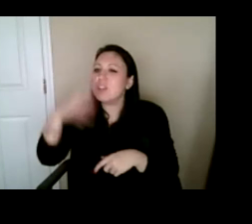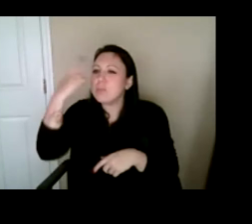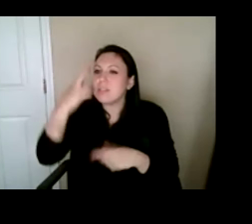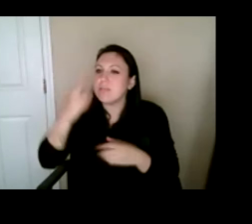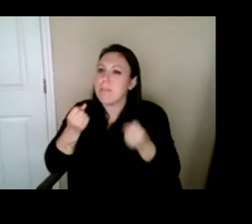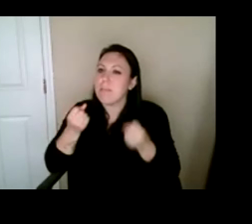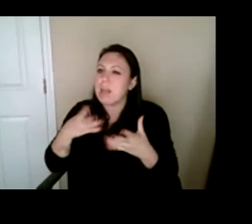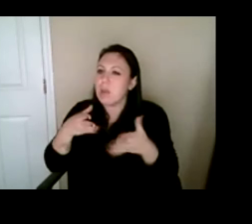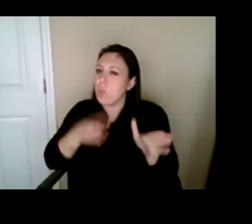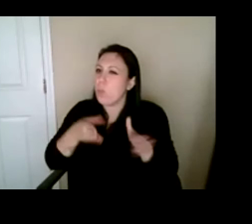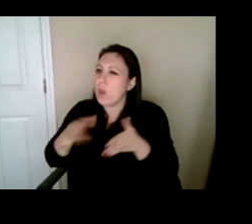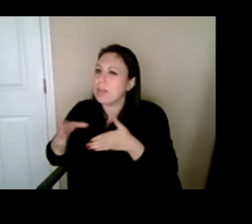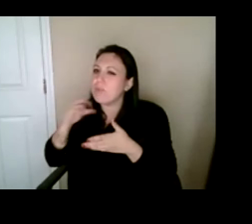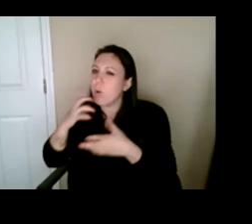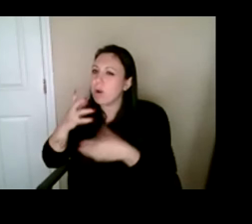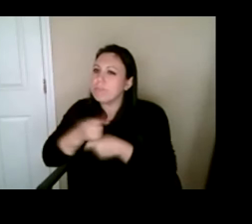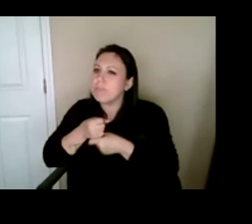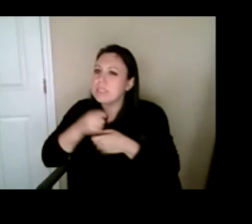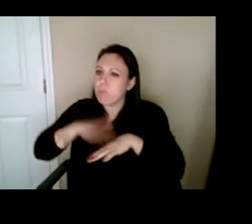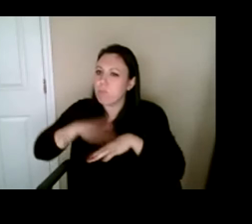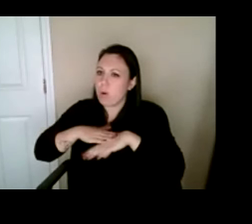weather information.